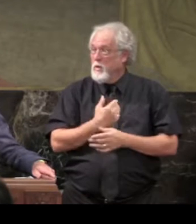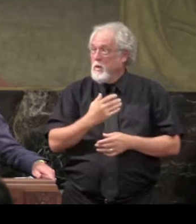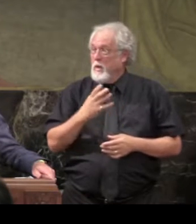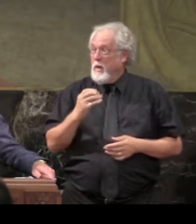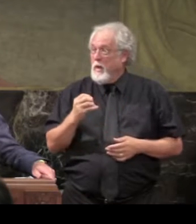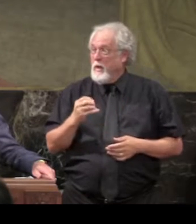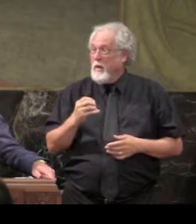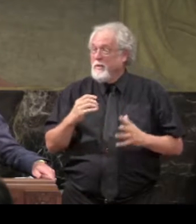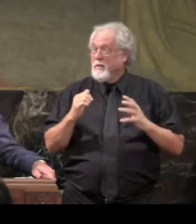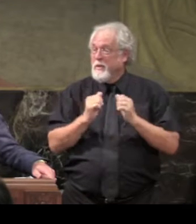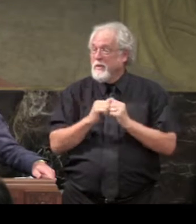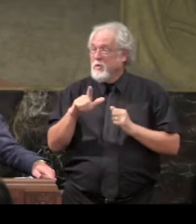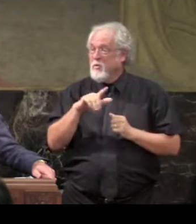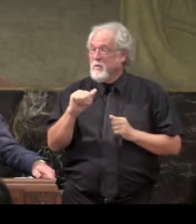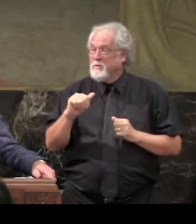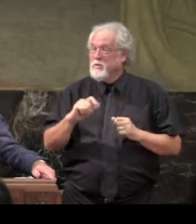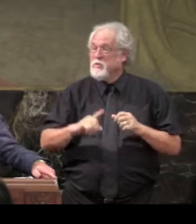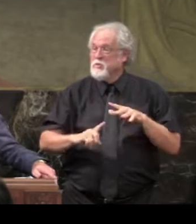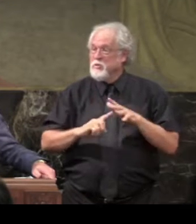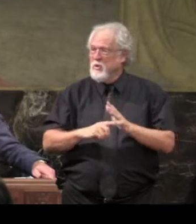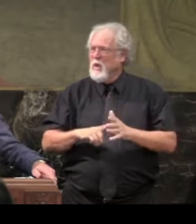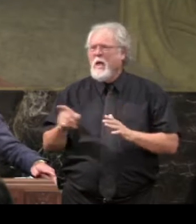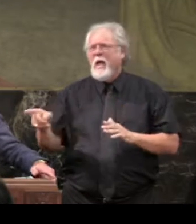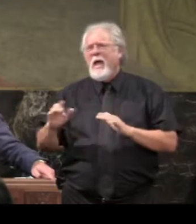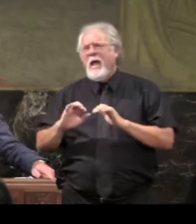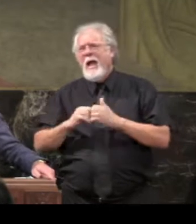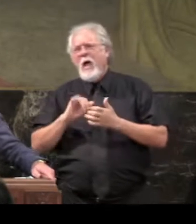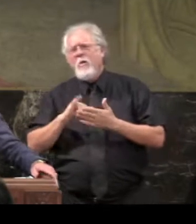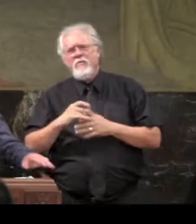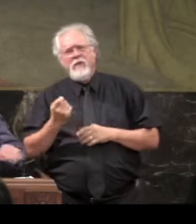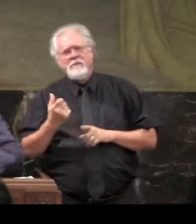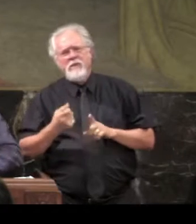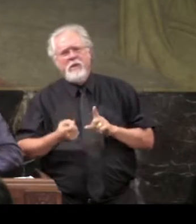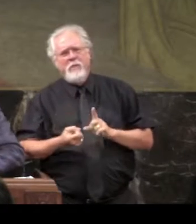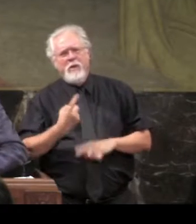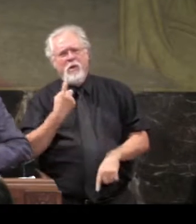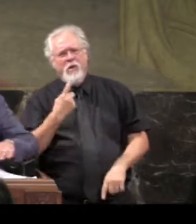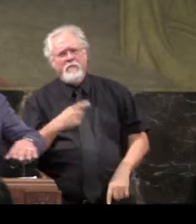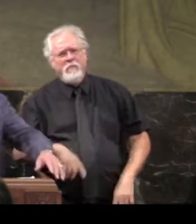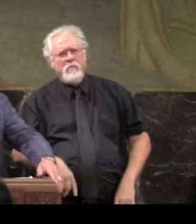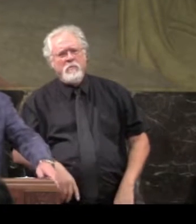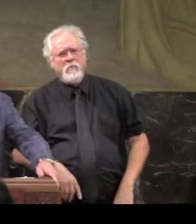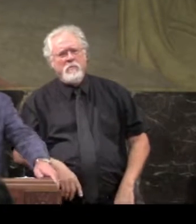and together with Louisiana shall. Now, how is that only slightly off topic? But go ahead.